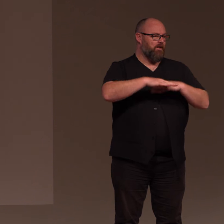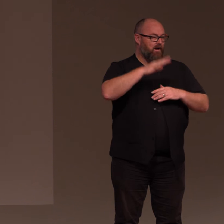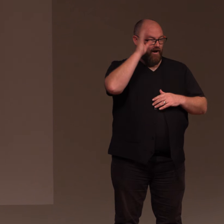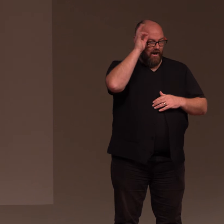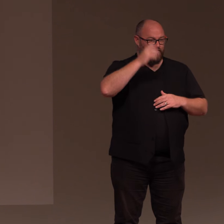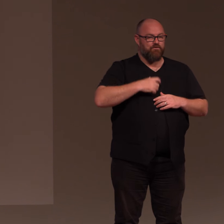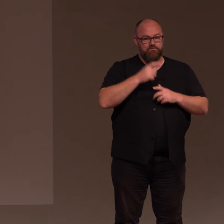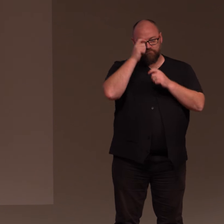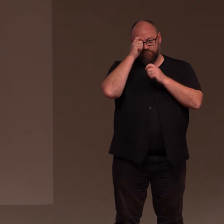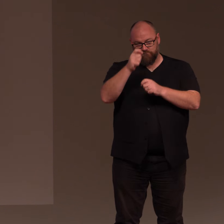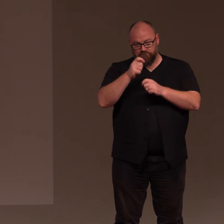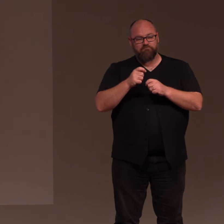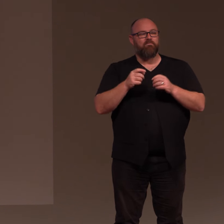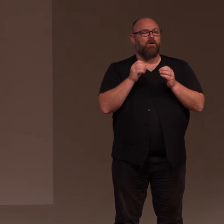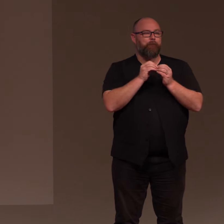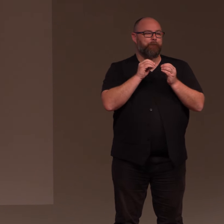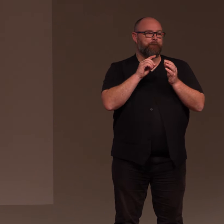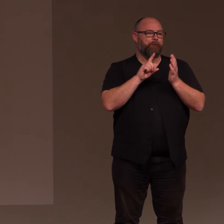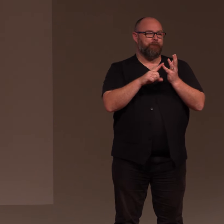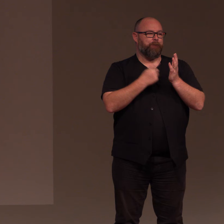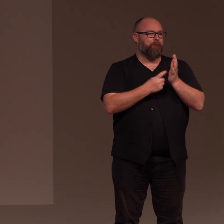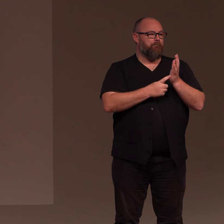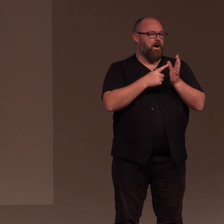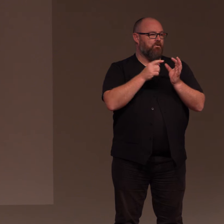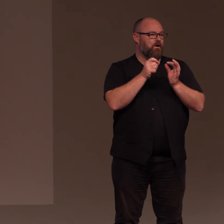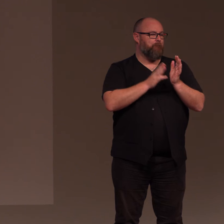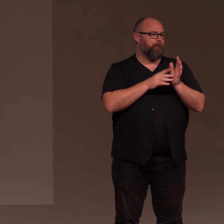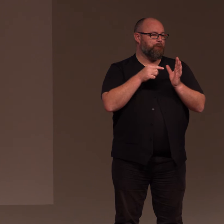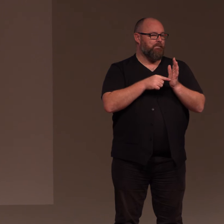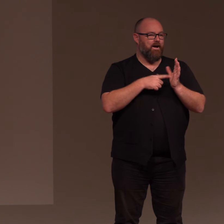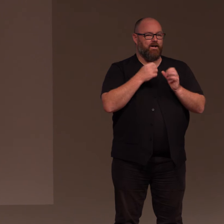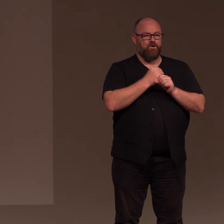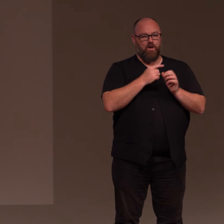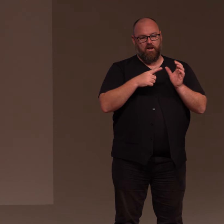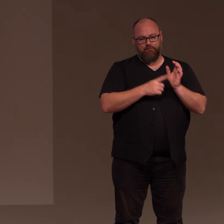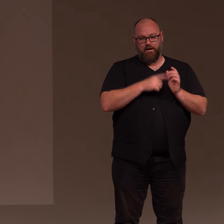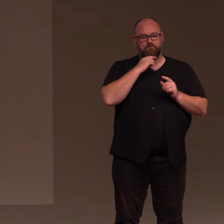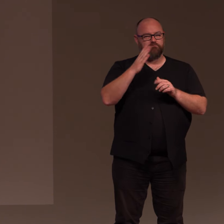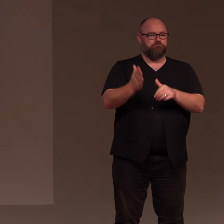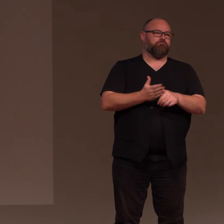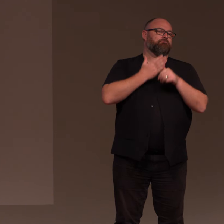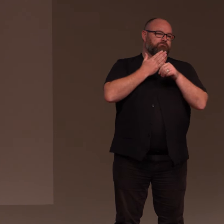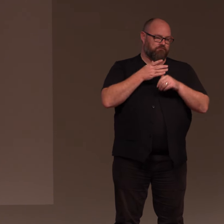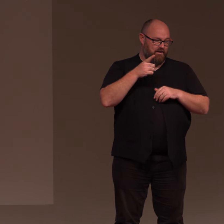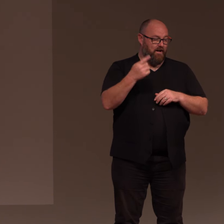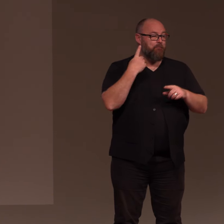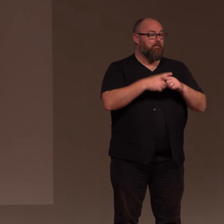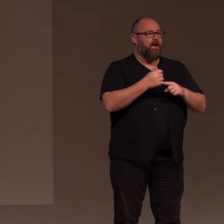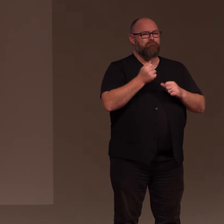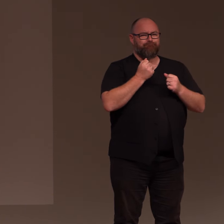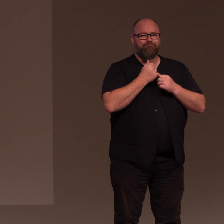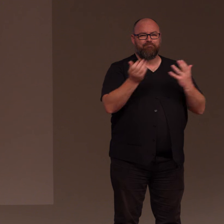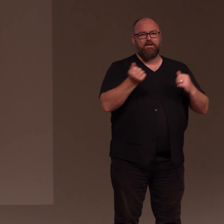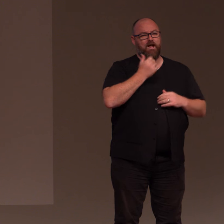the Baramatical peoples, who are the original peoples here. And there's many Aboriginal peoples that come from these areas